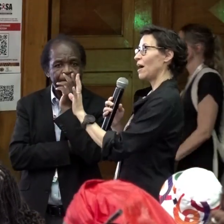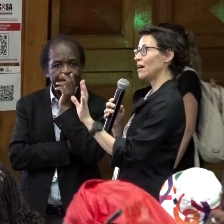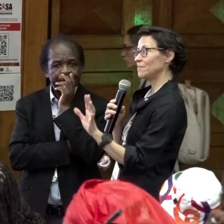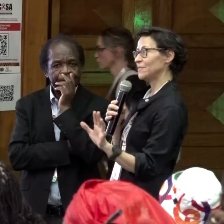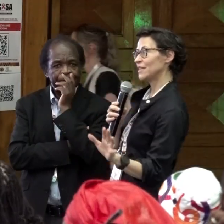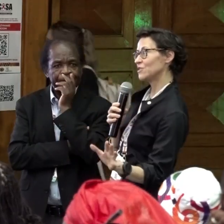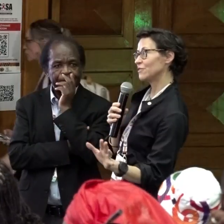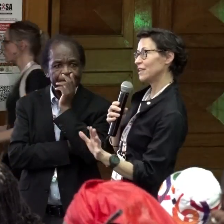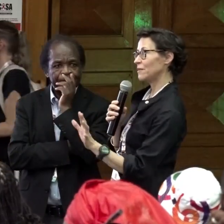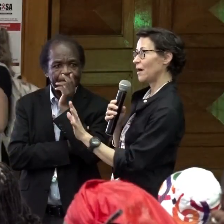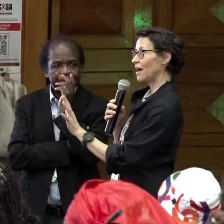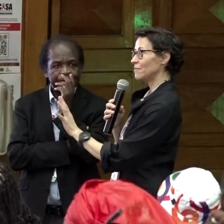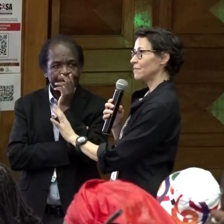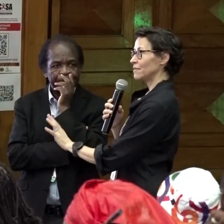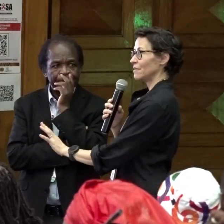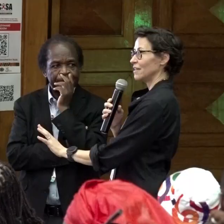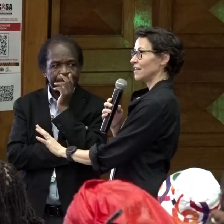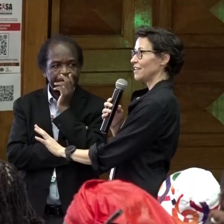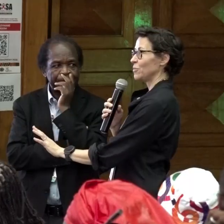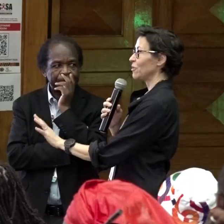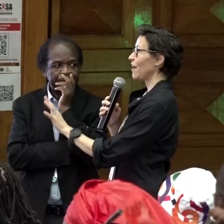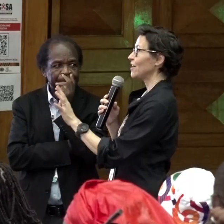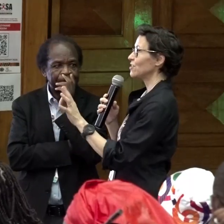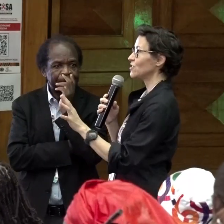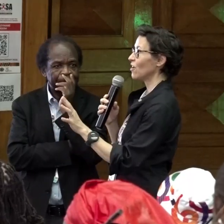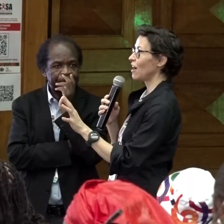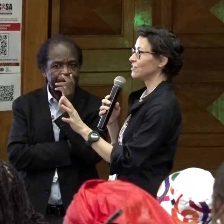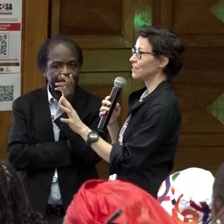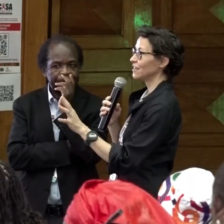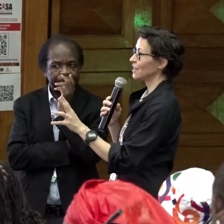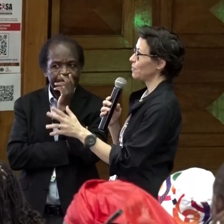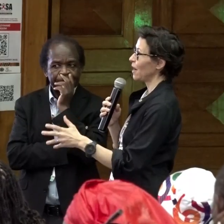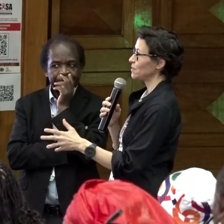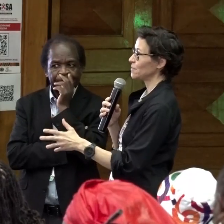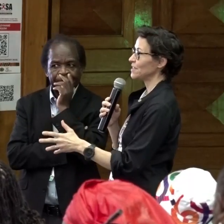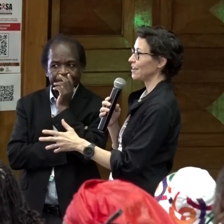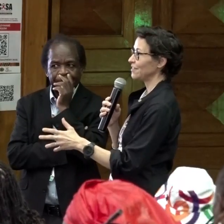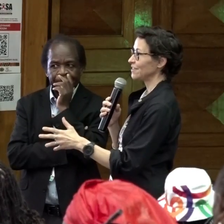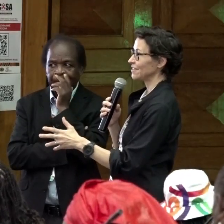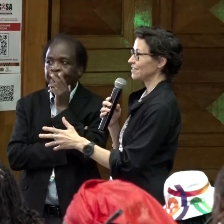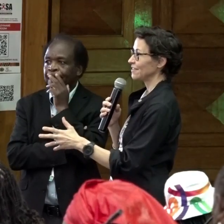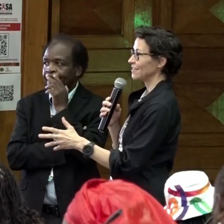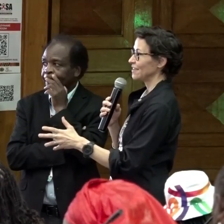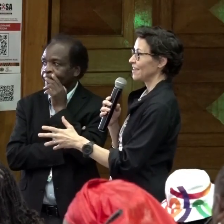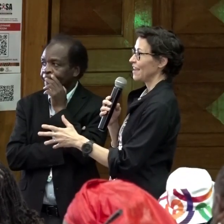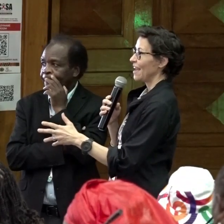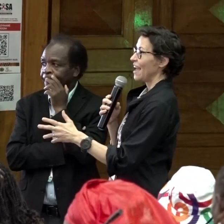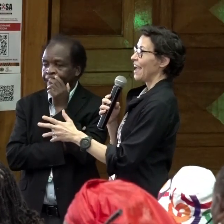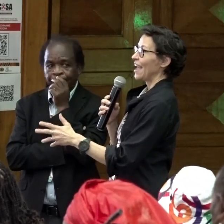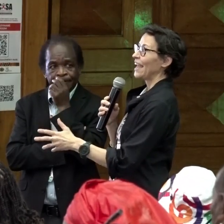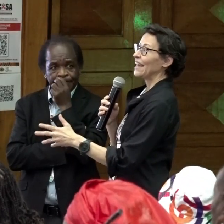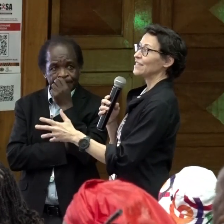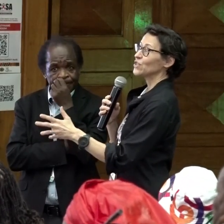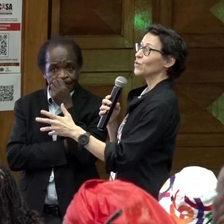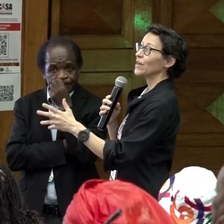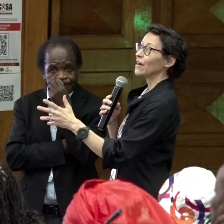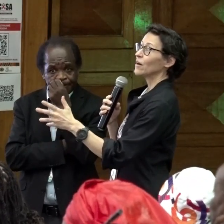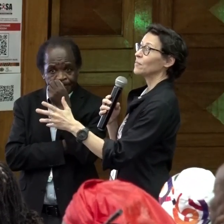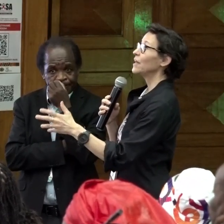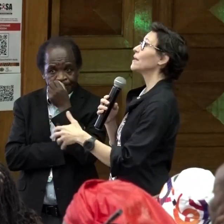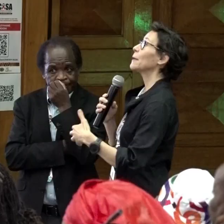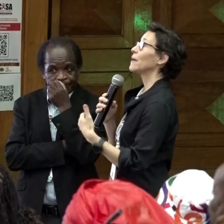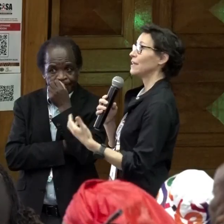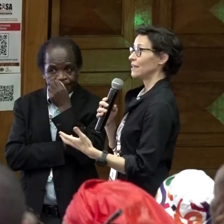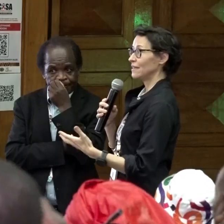general pop, they serve key pop. The providers are often key pops themselves. And so they